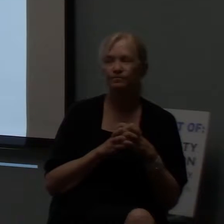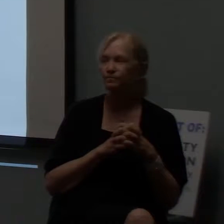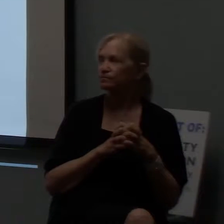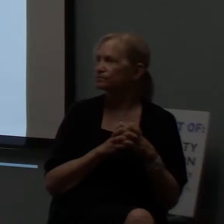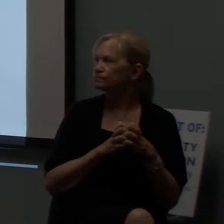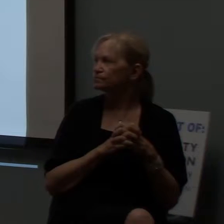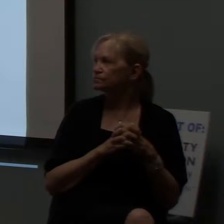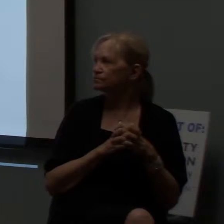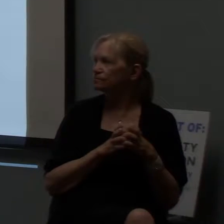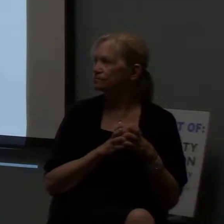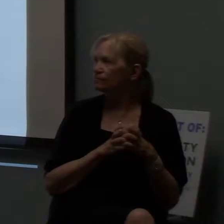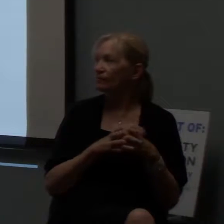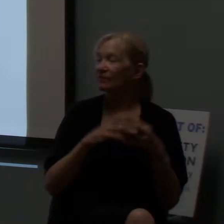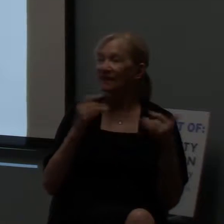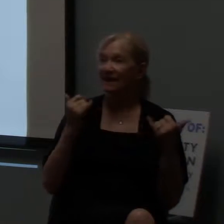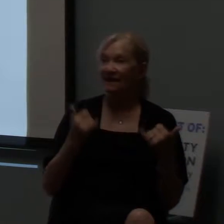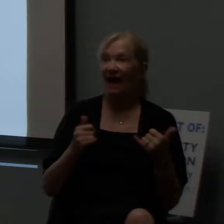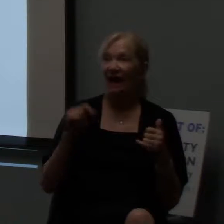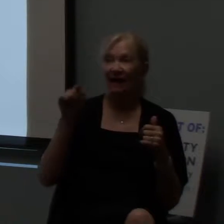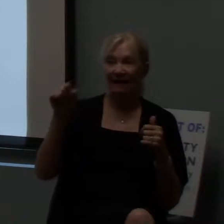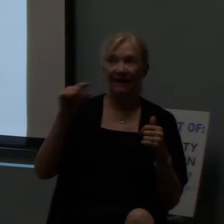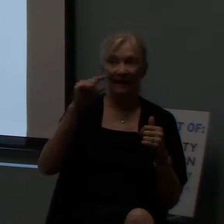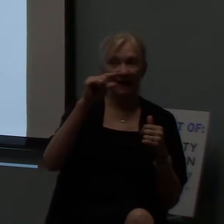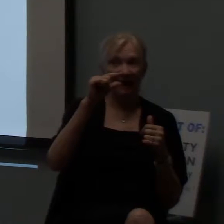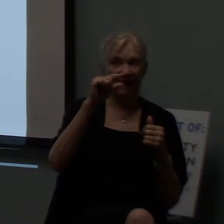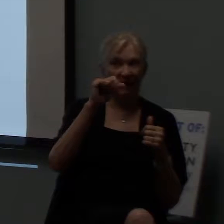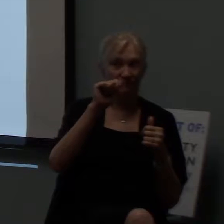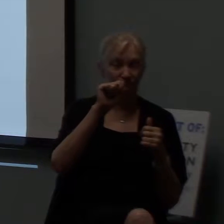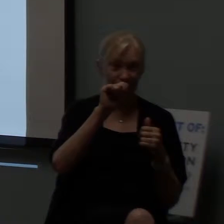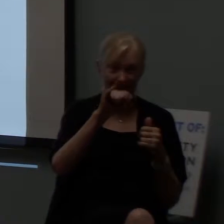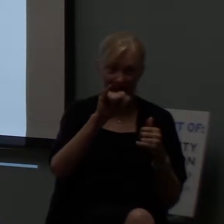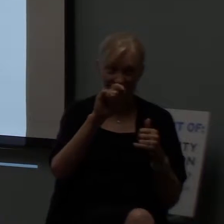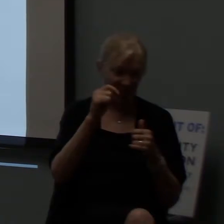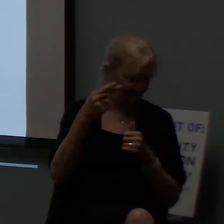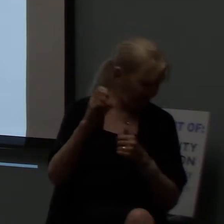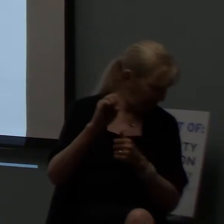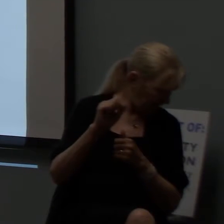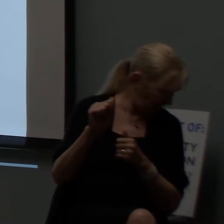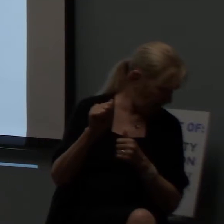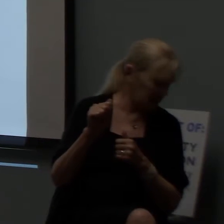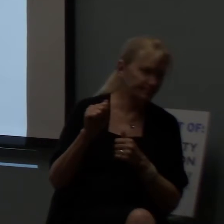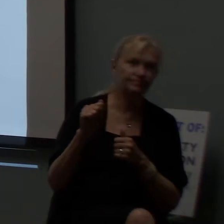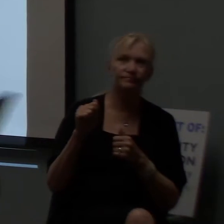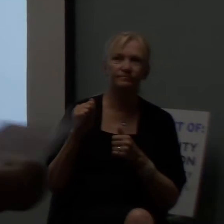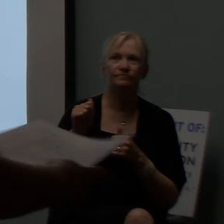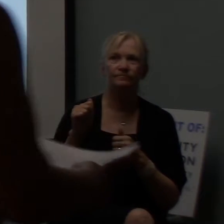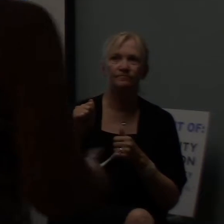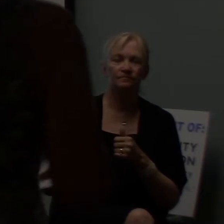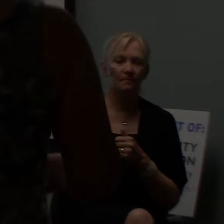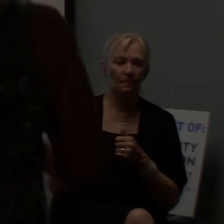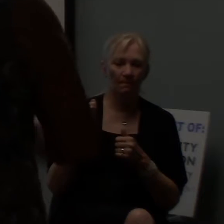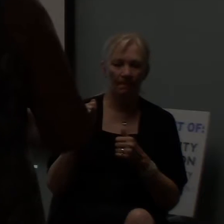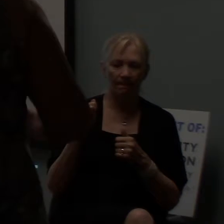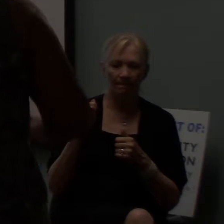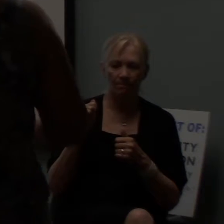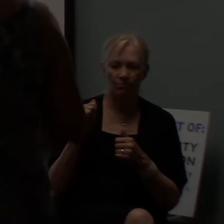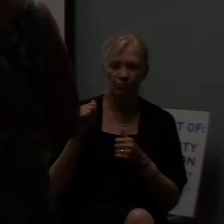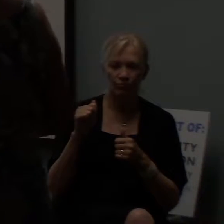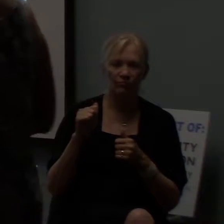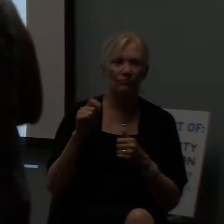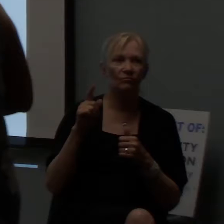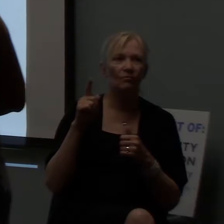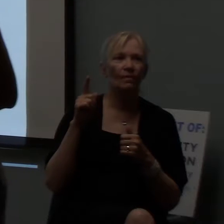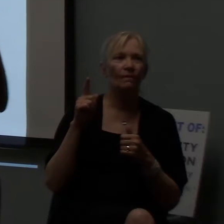Now Gaithia is going to come up and talk about some of the pros and cons of 3 commissioners versus